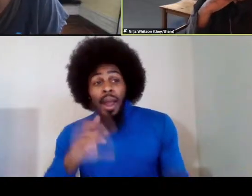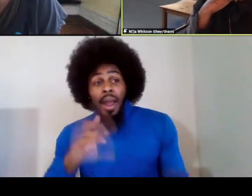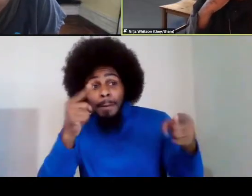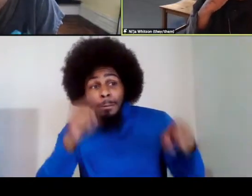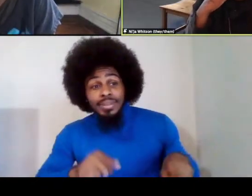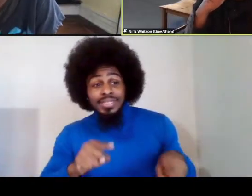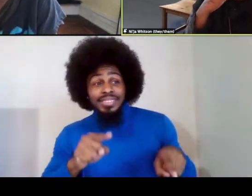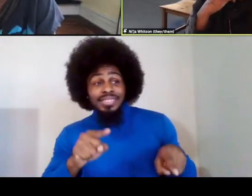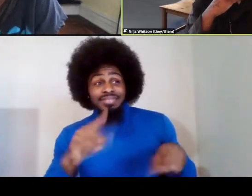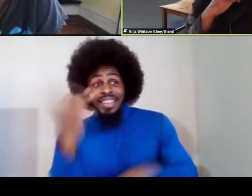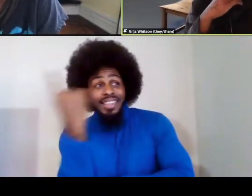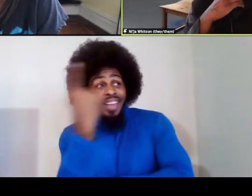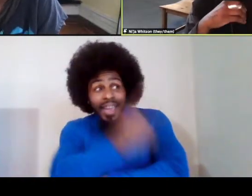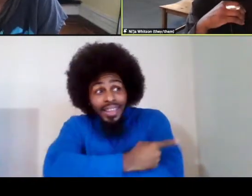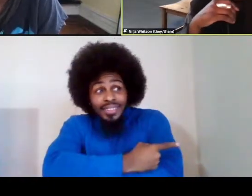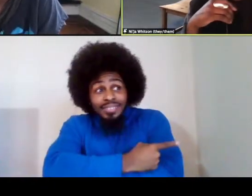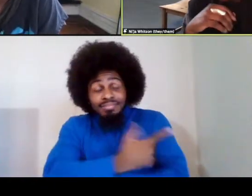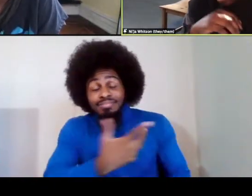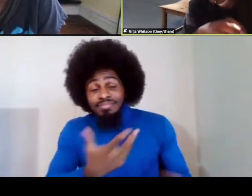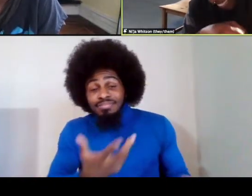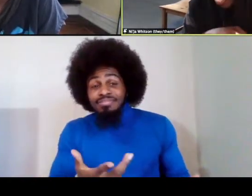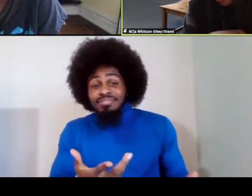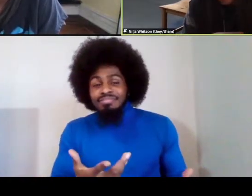Supposed to be doing something totally different.